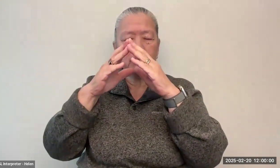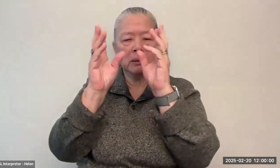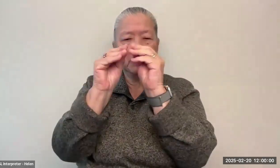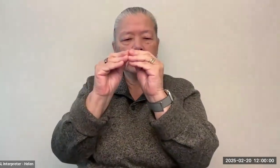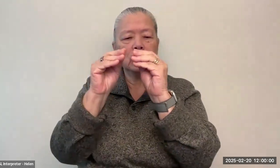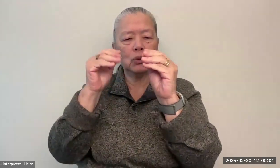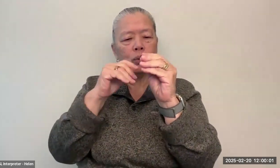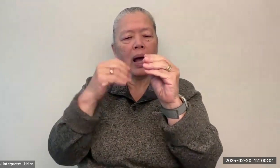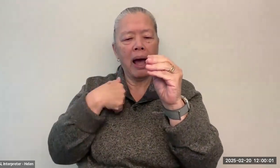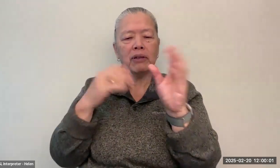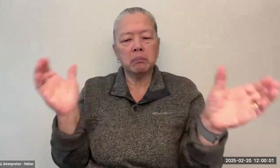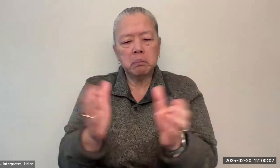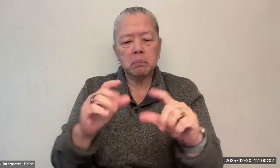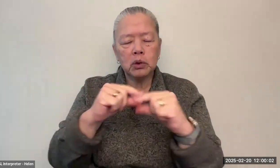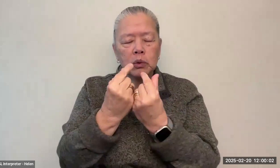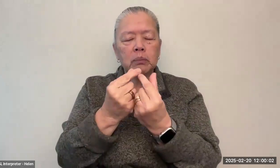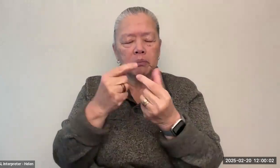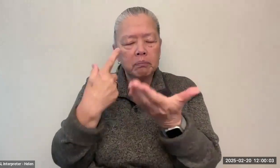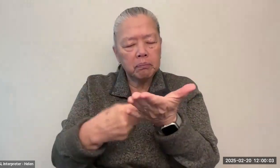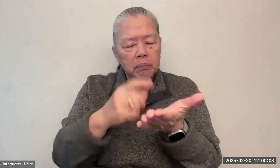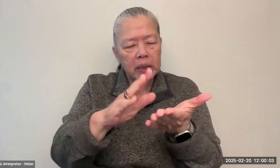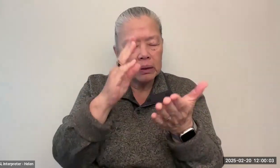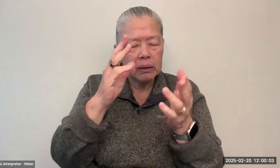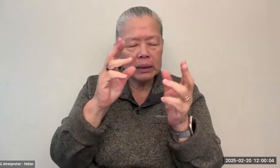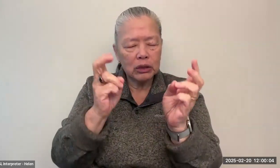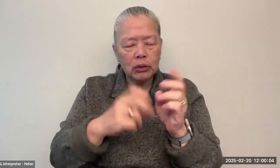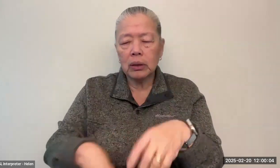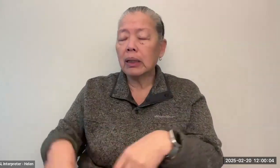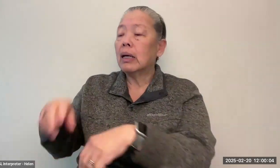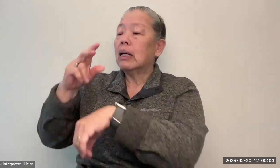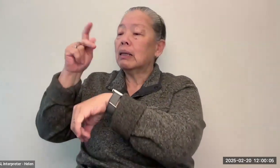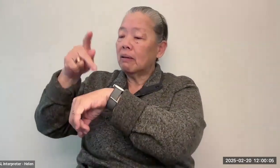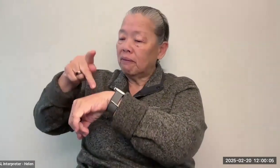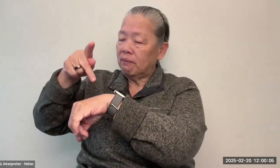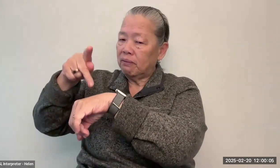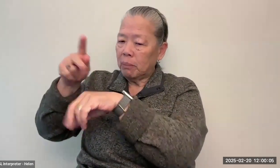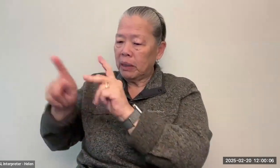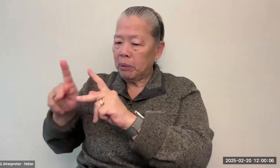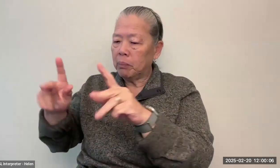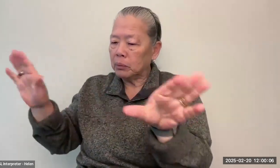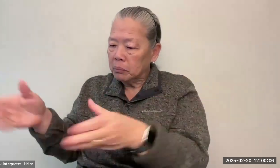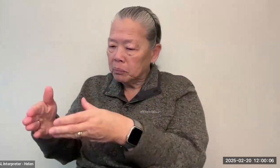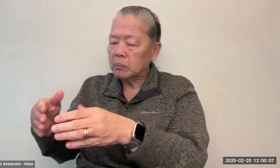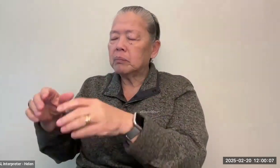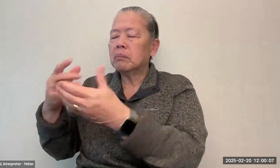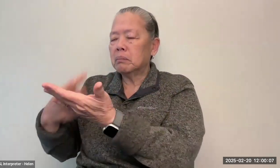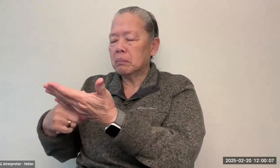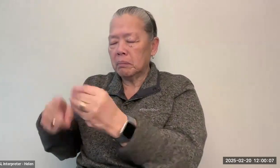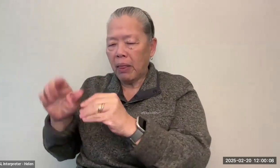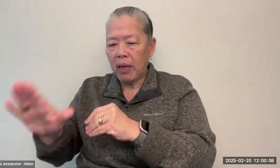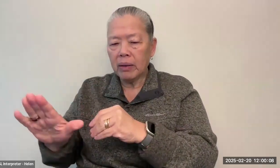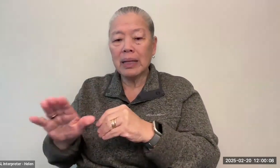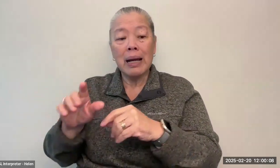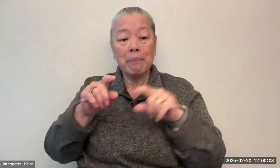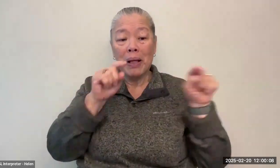issues. Our folks in the Philippines met, but they always had to steal time away from